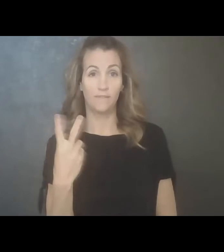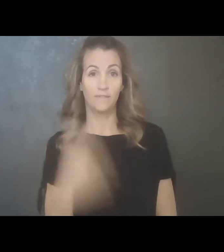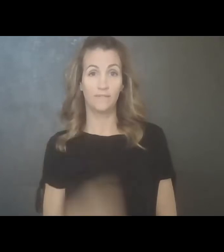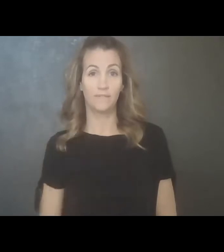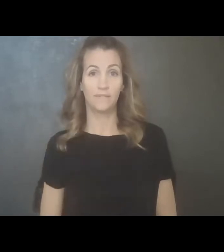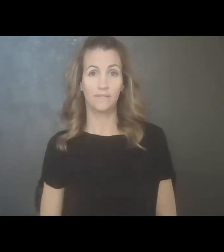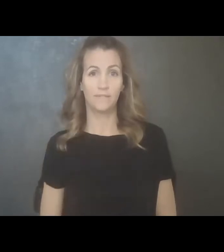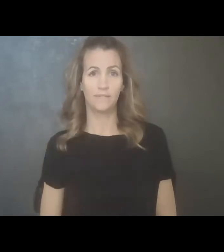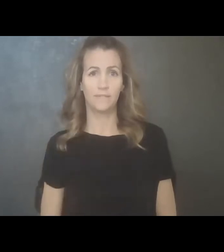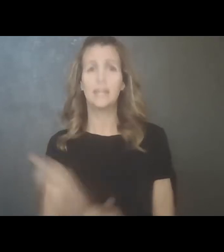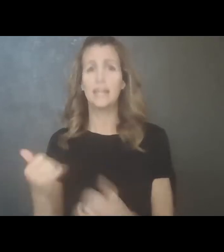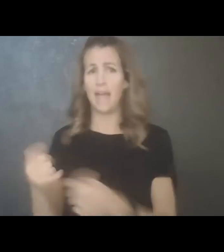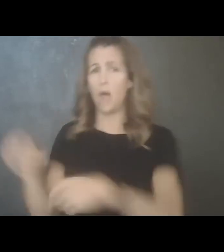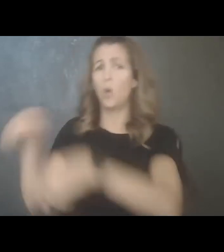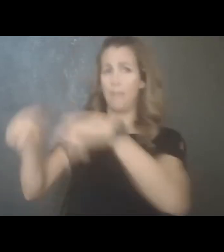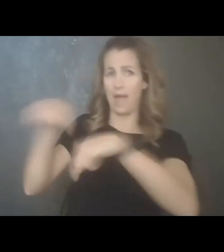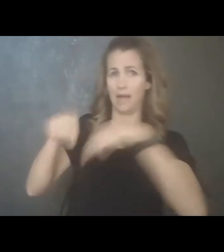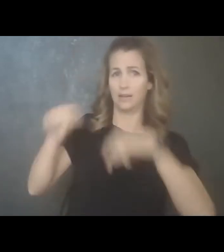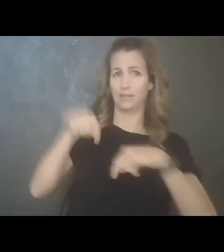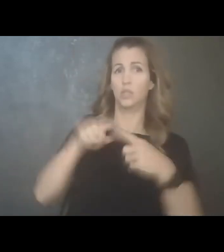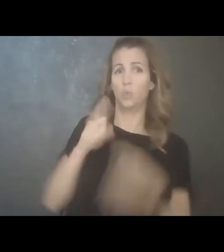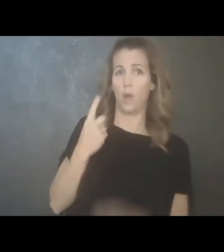And then back to 1 really quick.